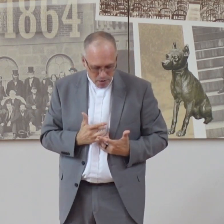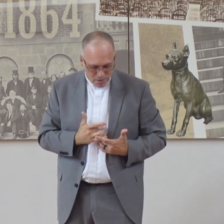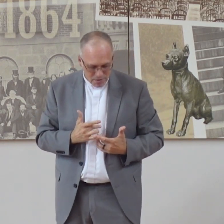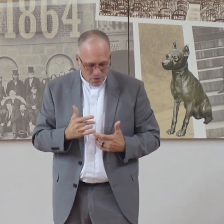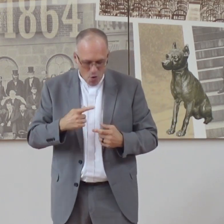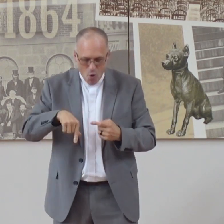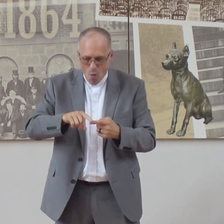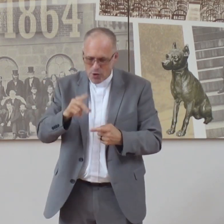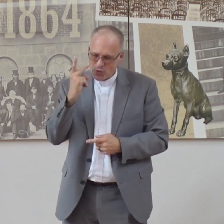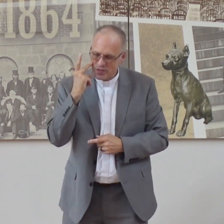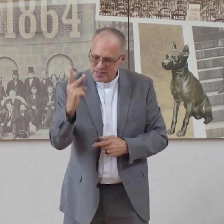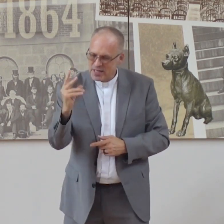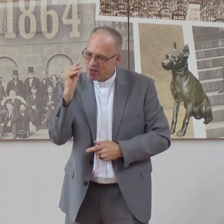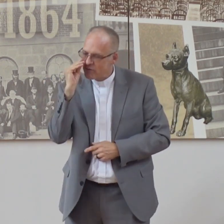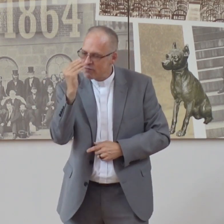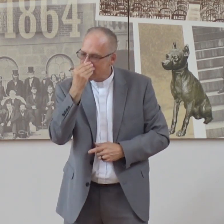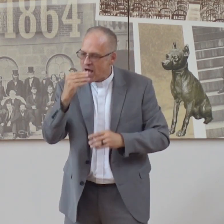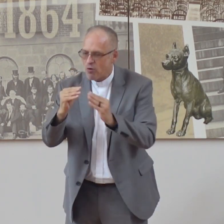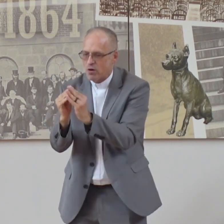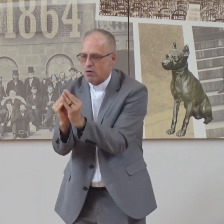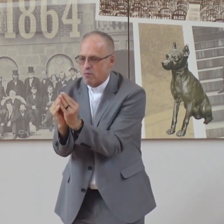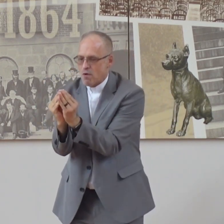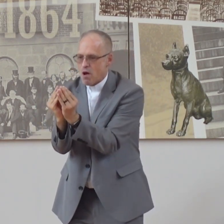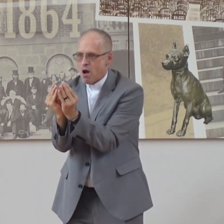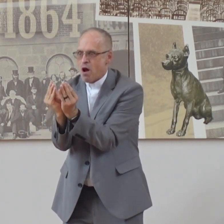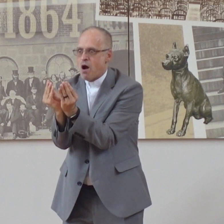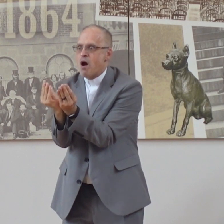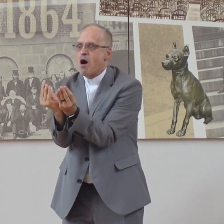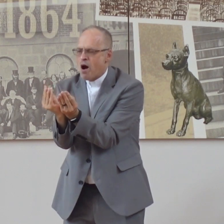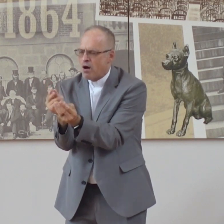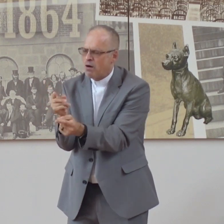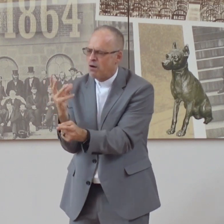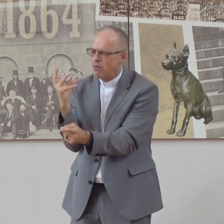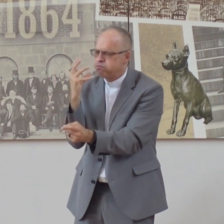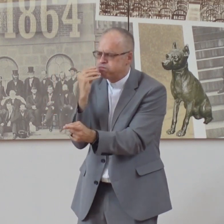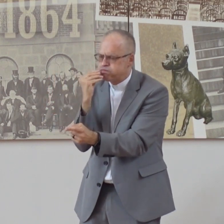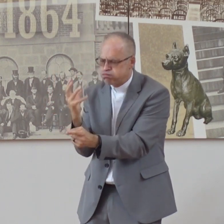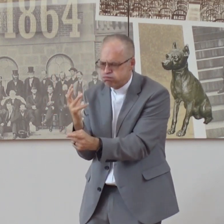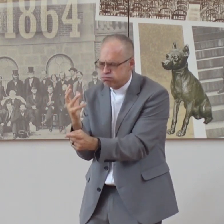As you look upon a flower and admire its simplicity,